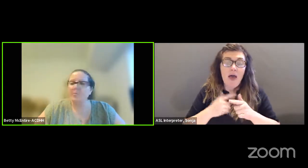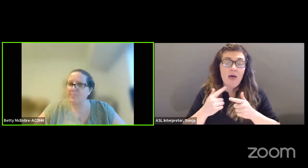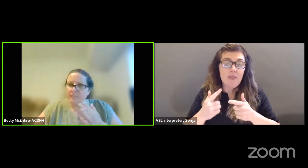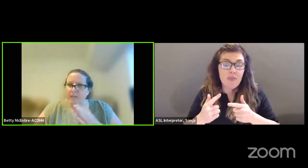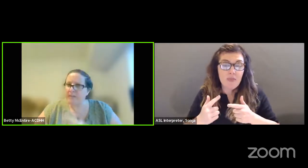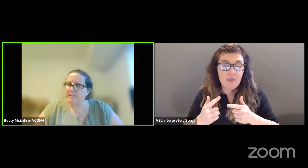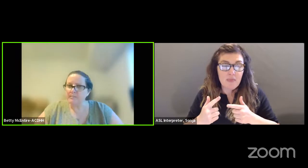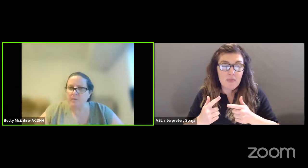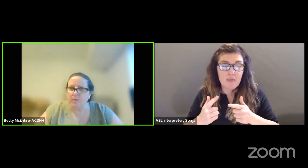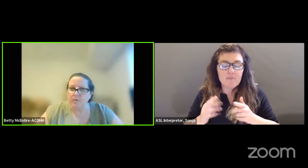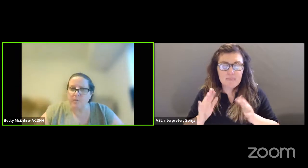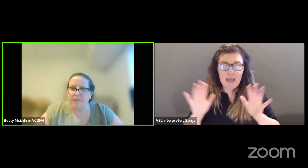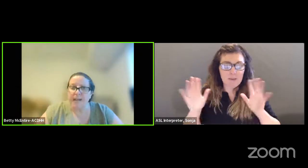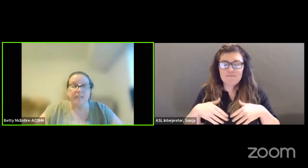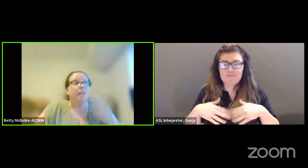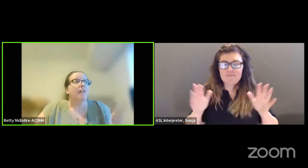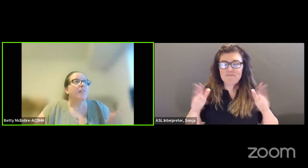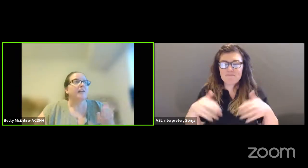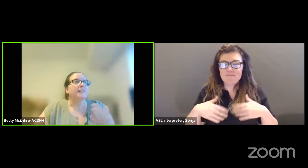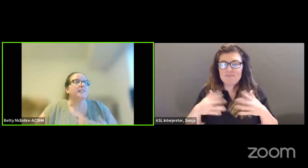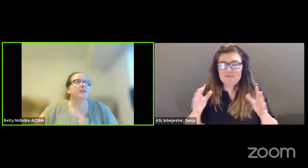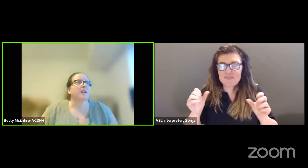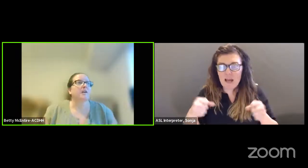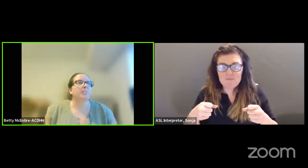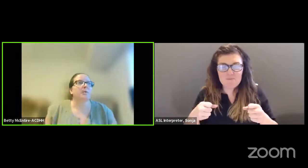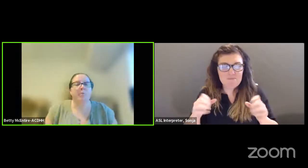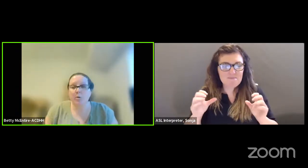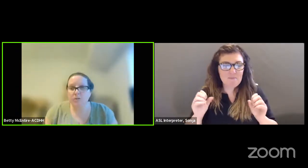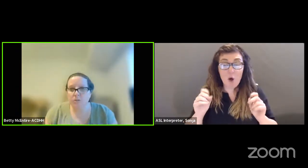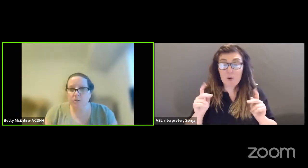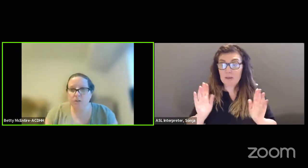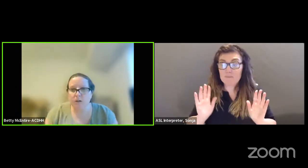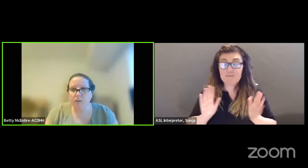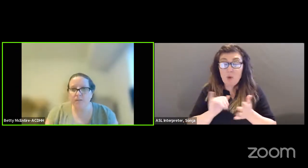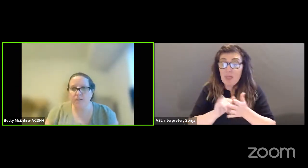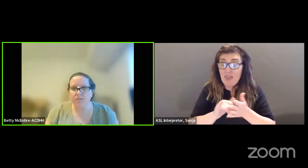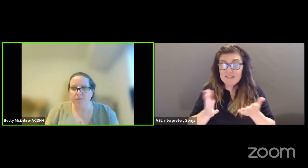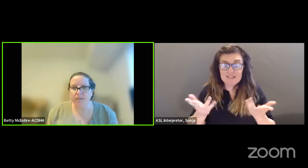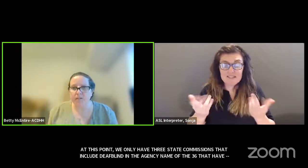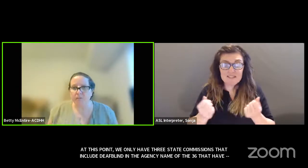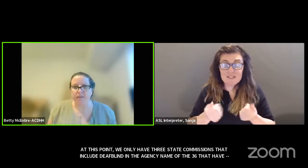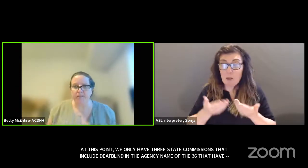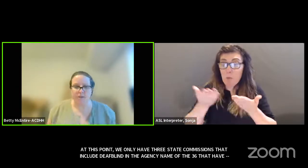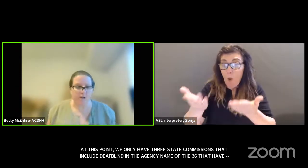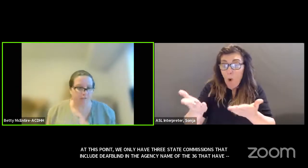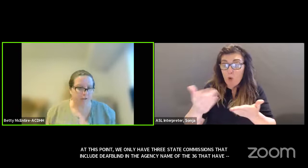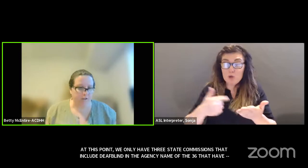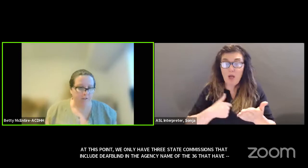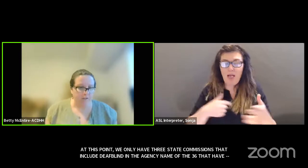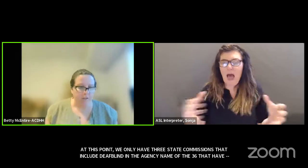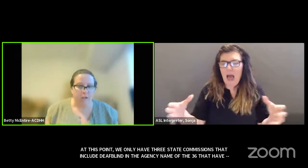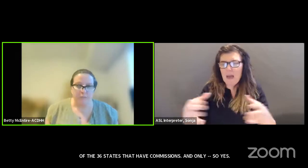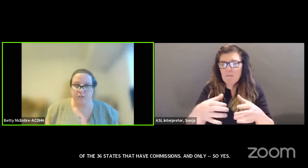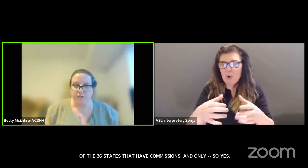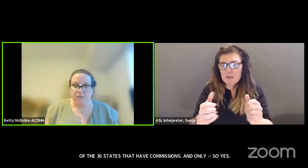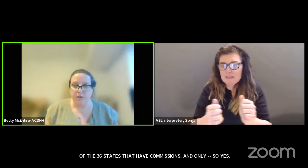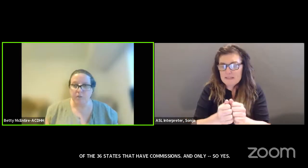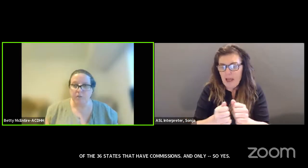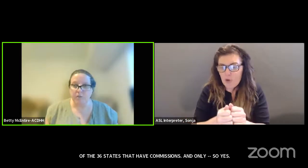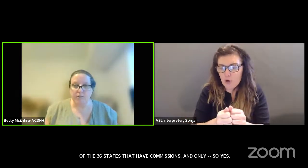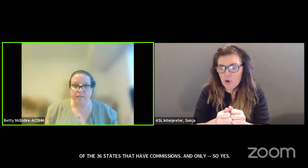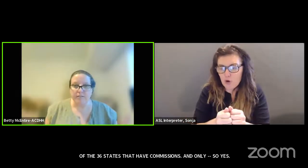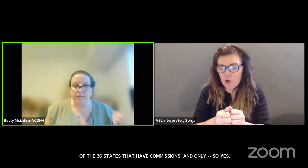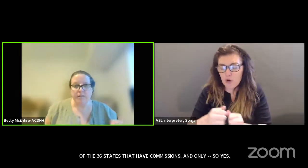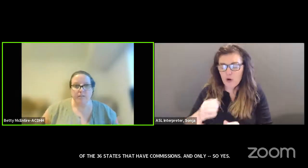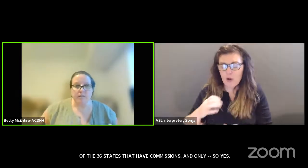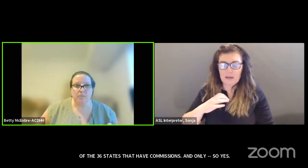and so, yes, so with that, that is the proposal that I put together based off of Commissioner